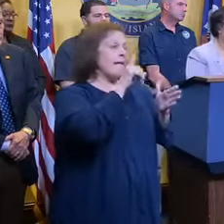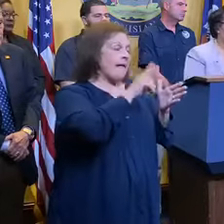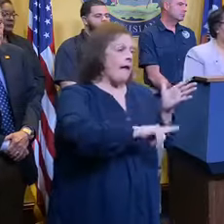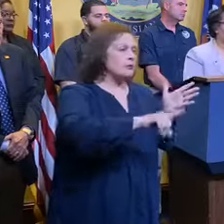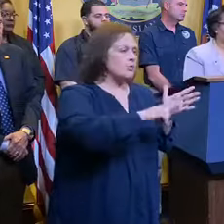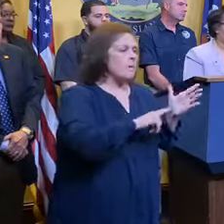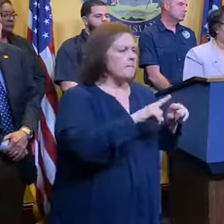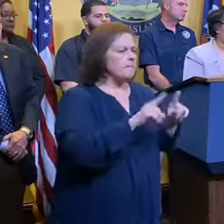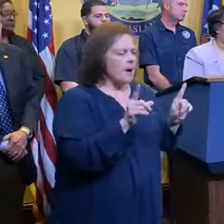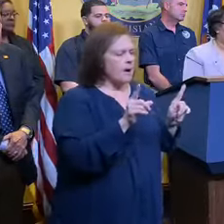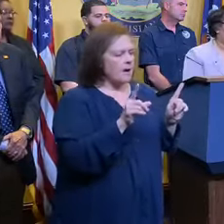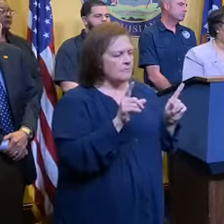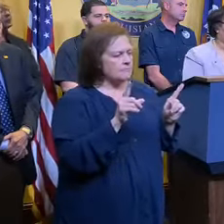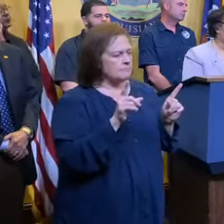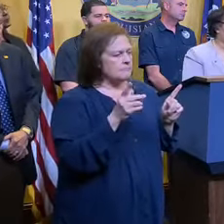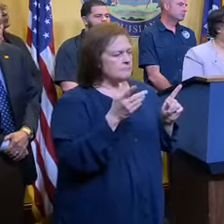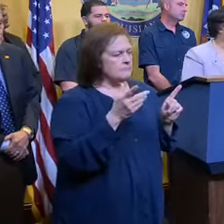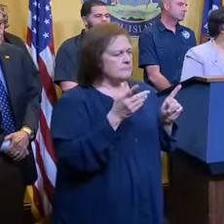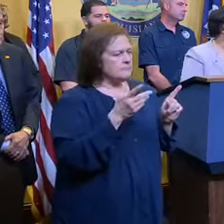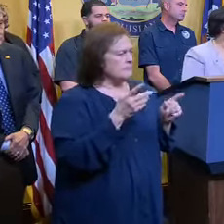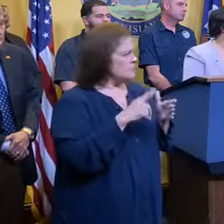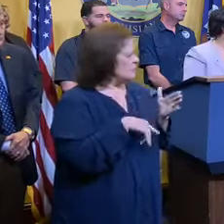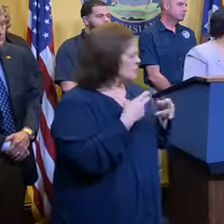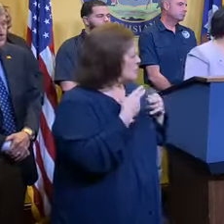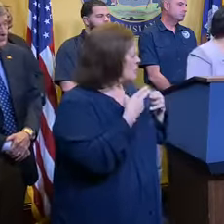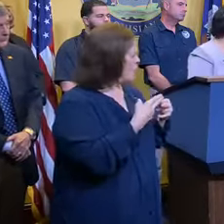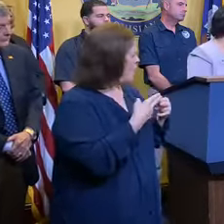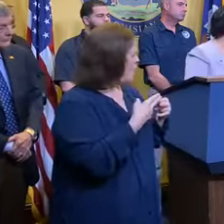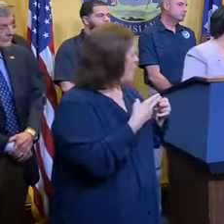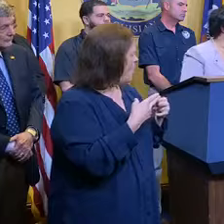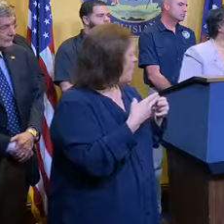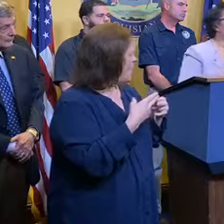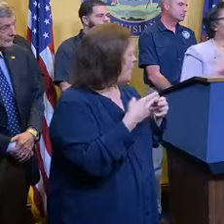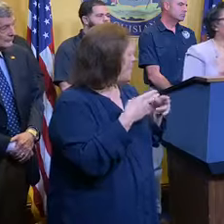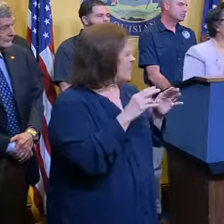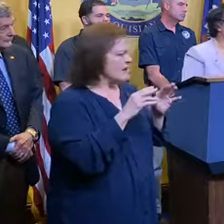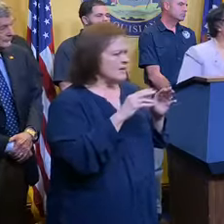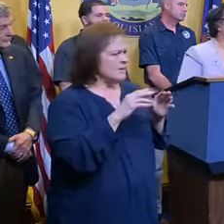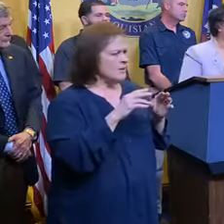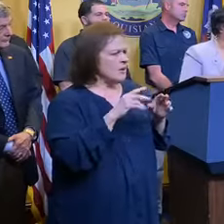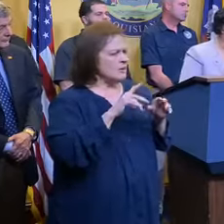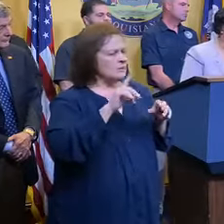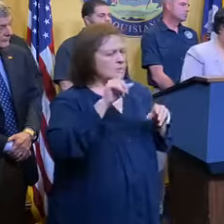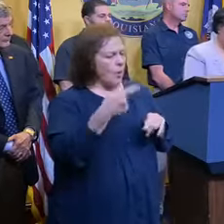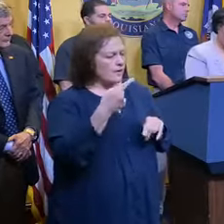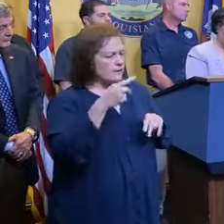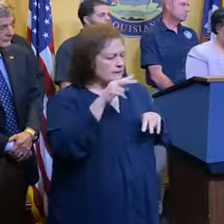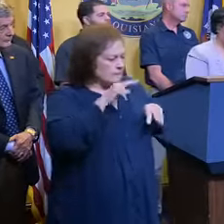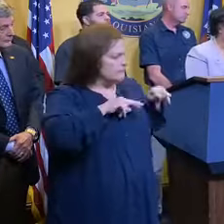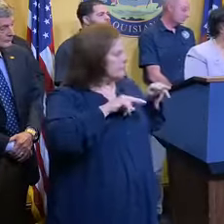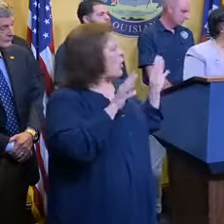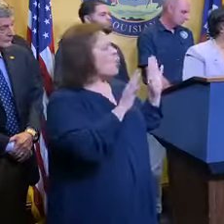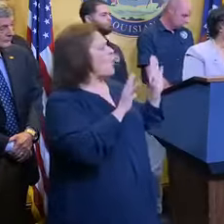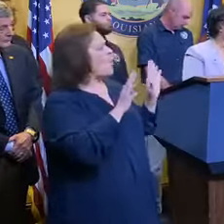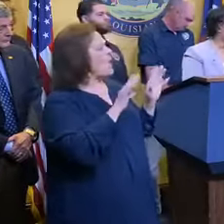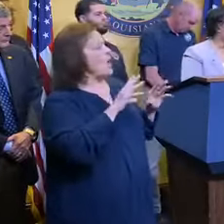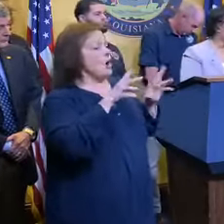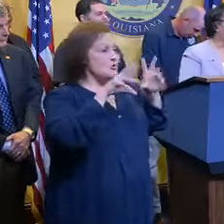cancellation. It is, what is it, audience only? What is the right term? Spectator only.